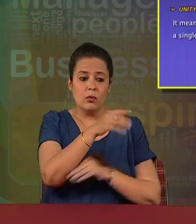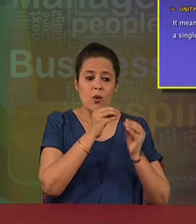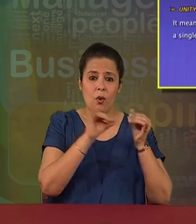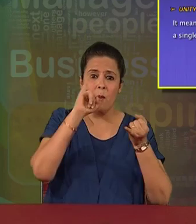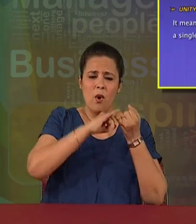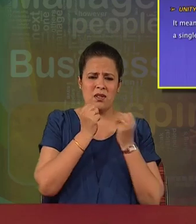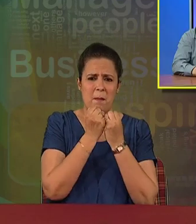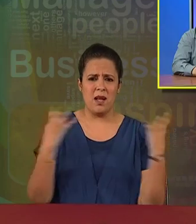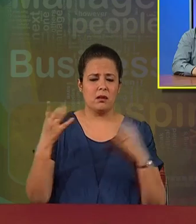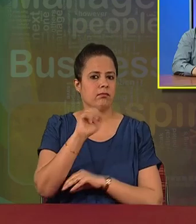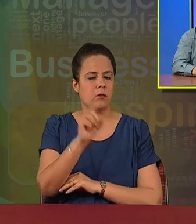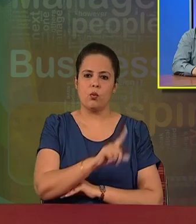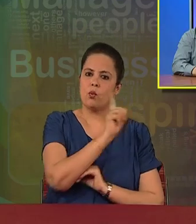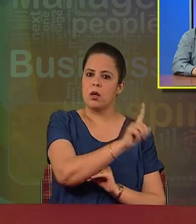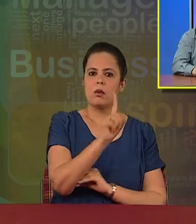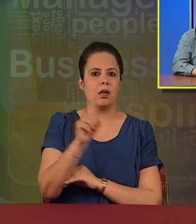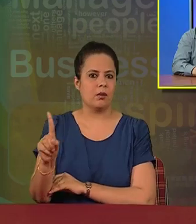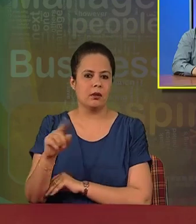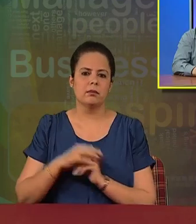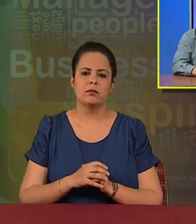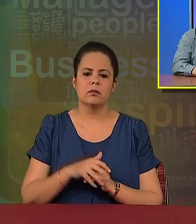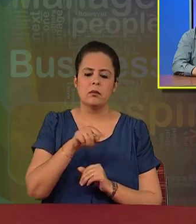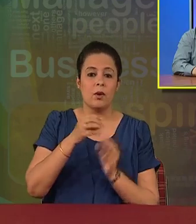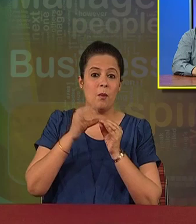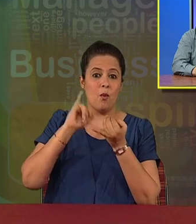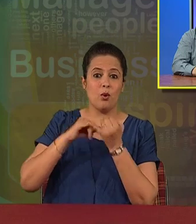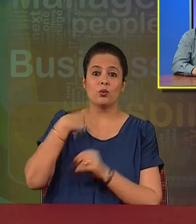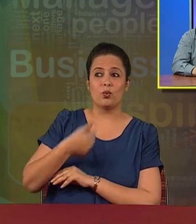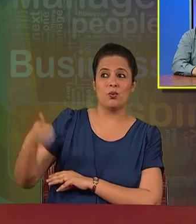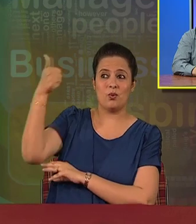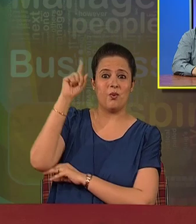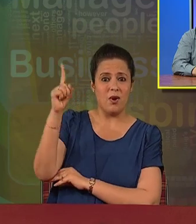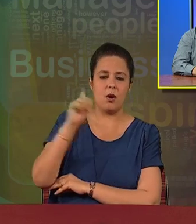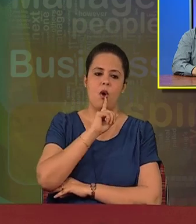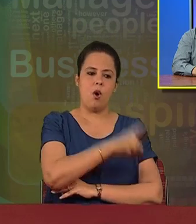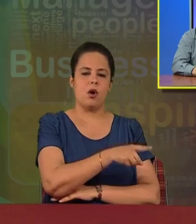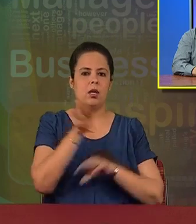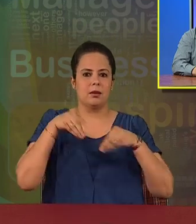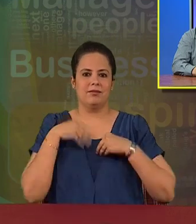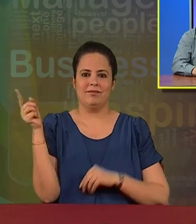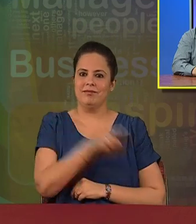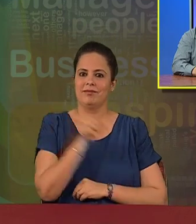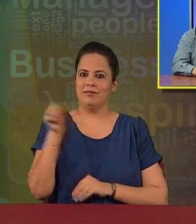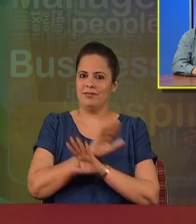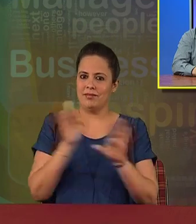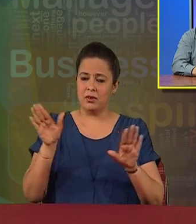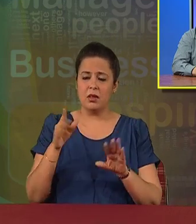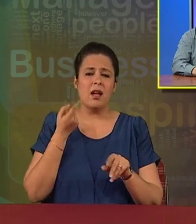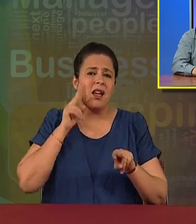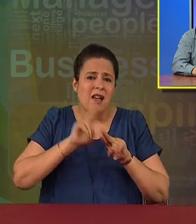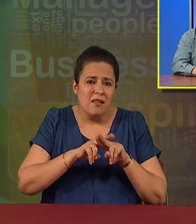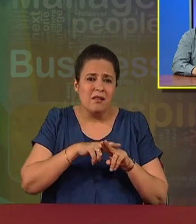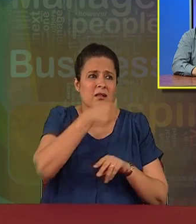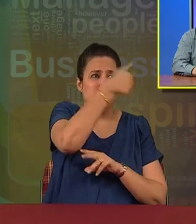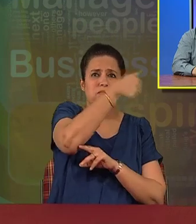only. He must receive all the orders from the same. What happens if he gets order from so